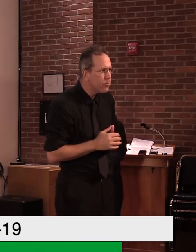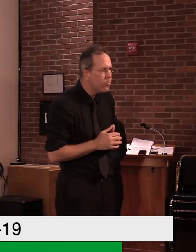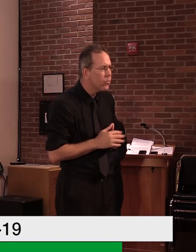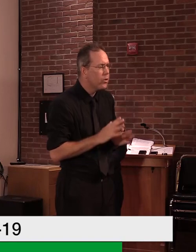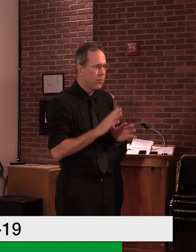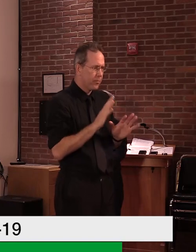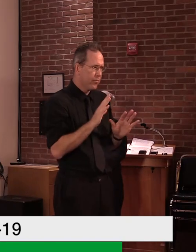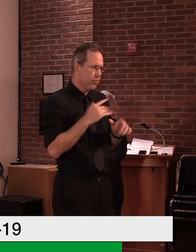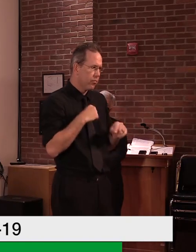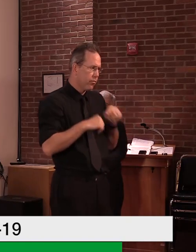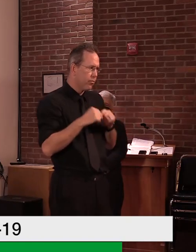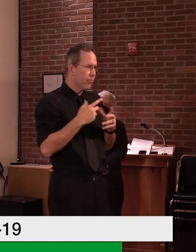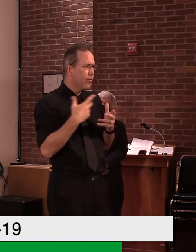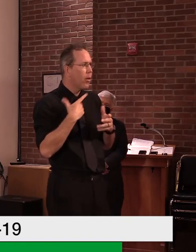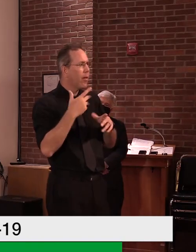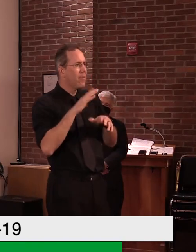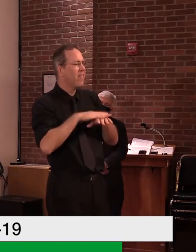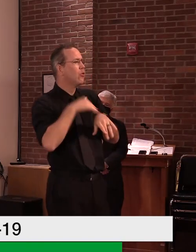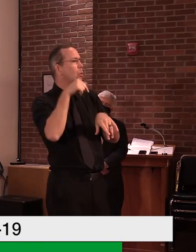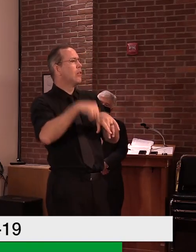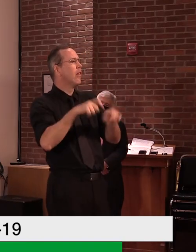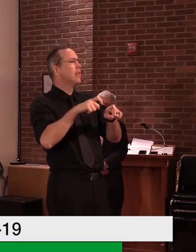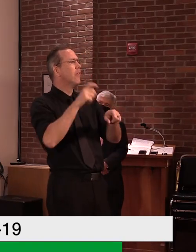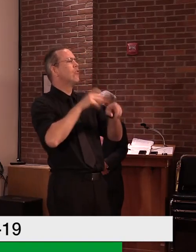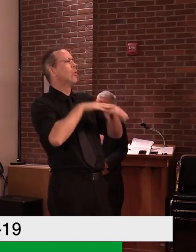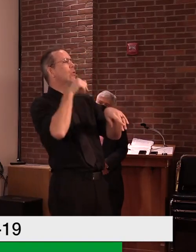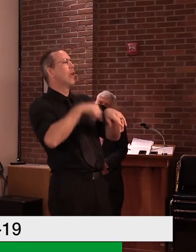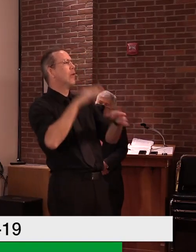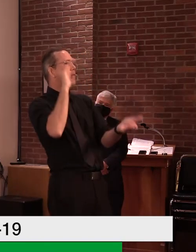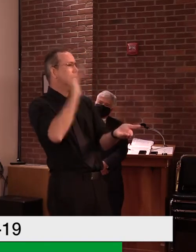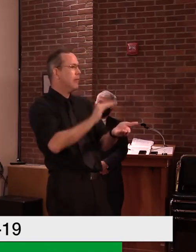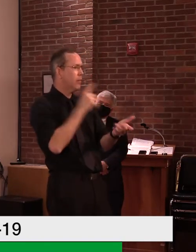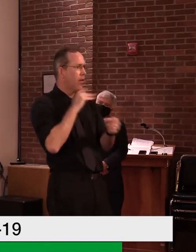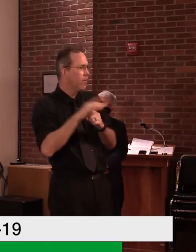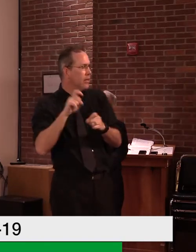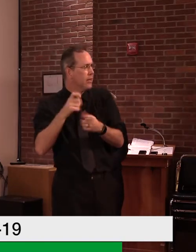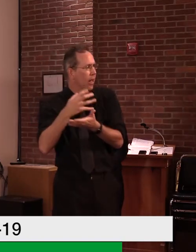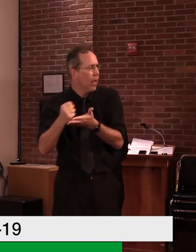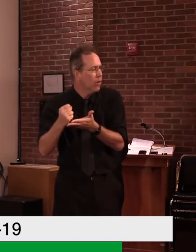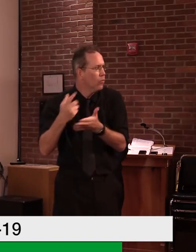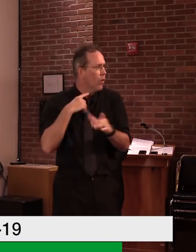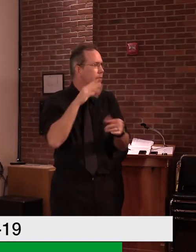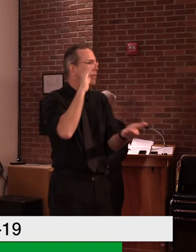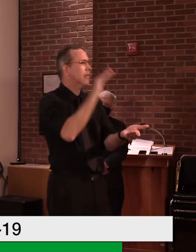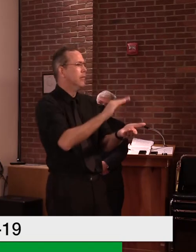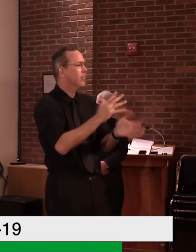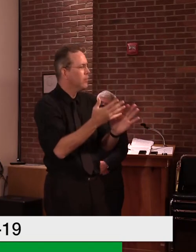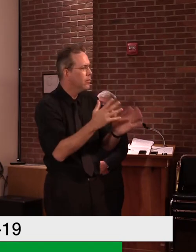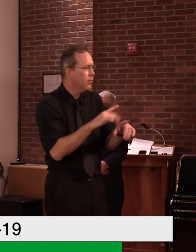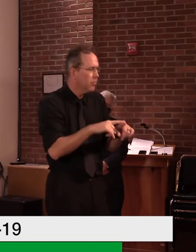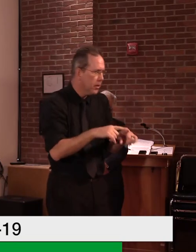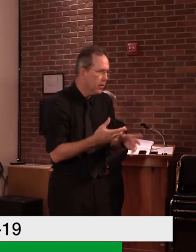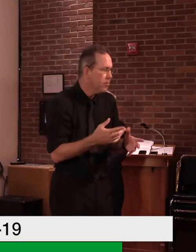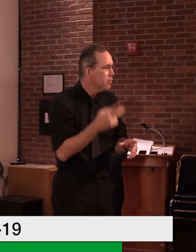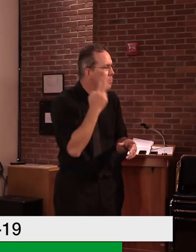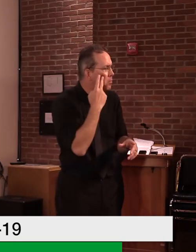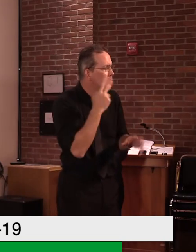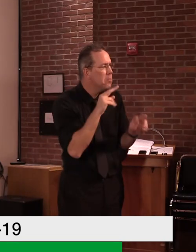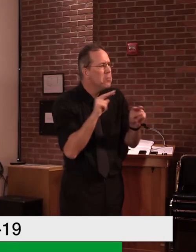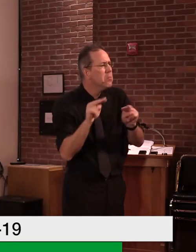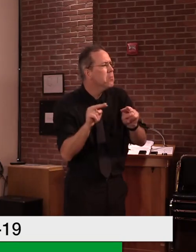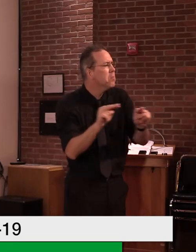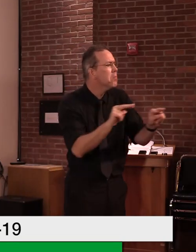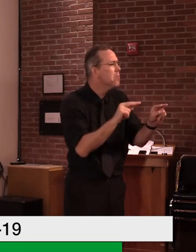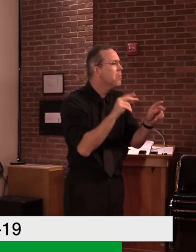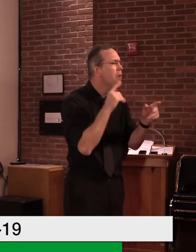policy and our procedures. Right now, we are actually looking at some of those things, though. Again, trying to be ahead of the